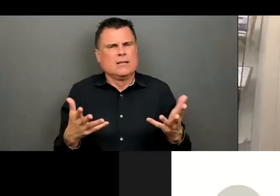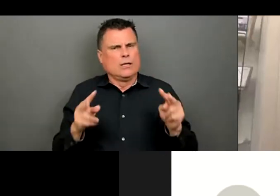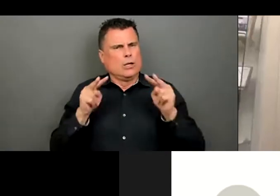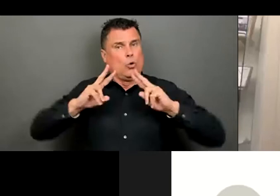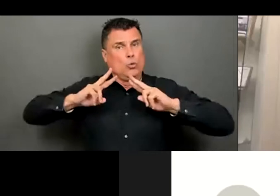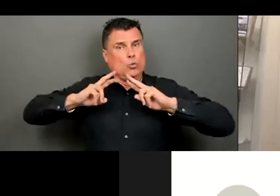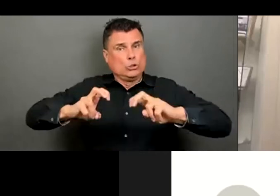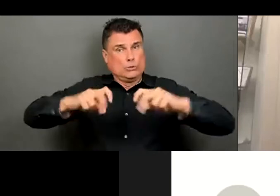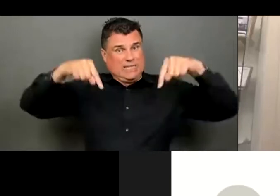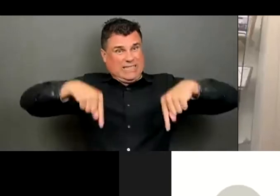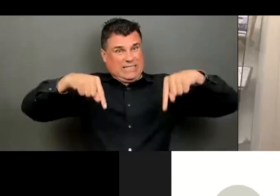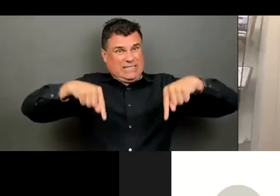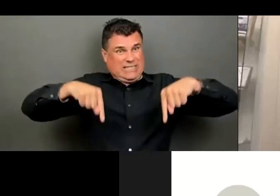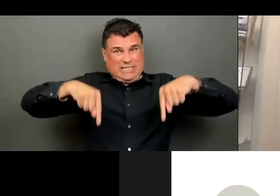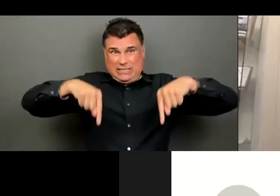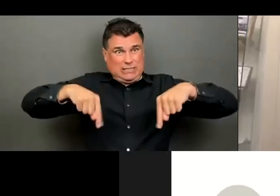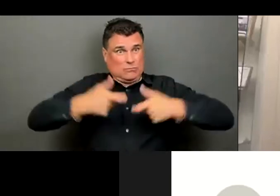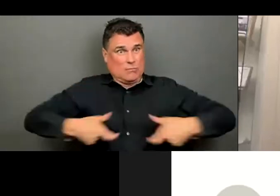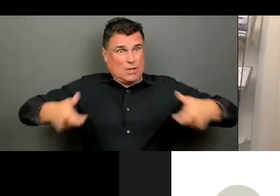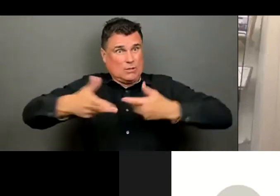create a certain